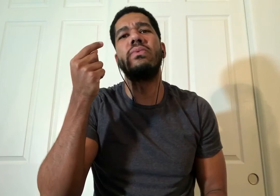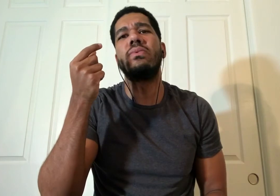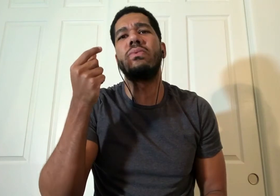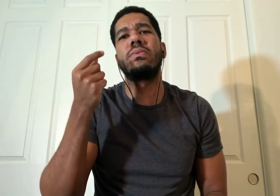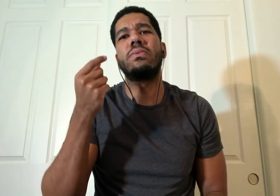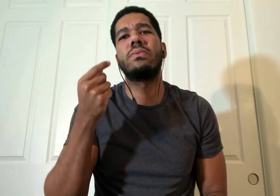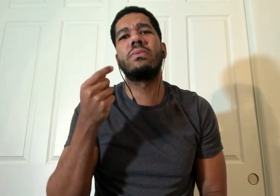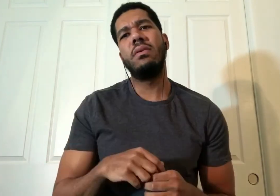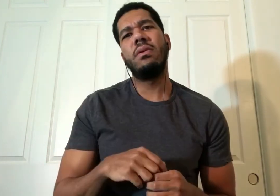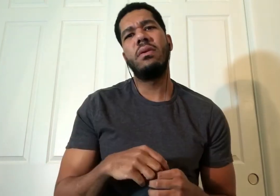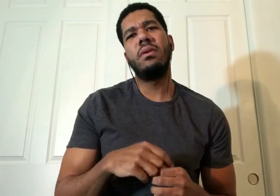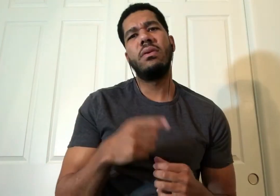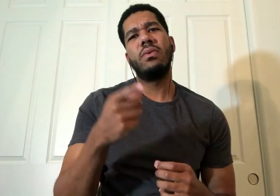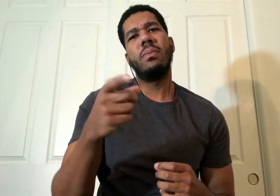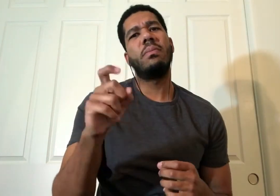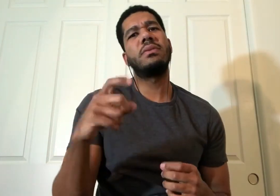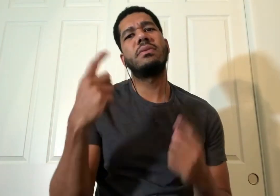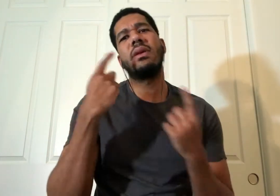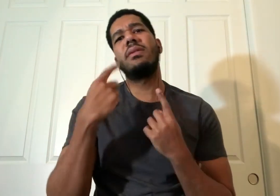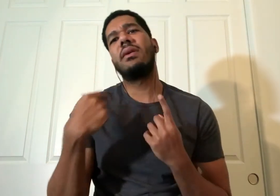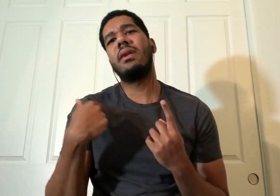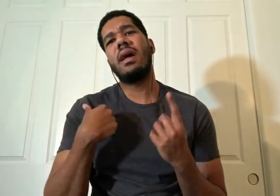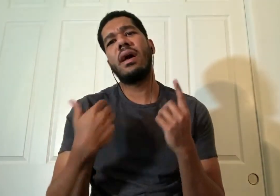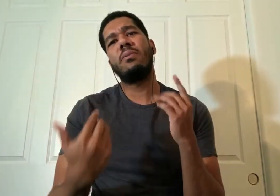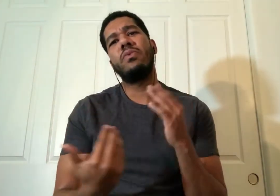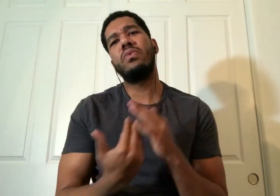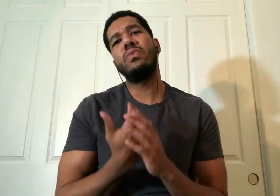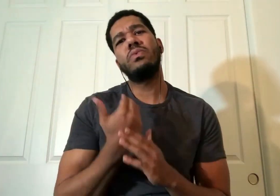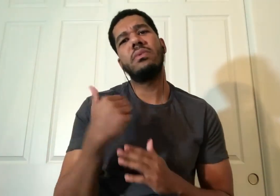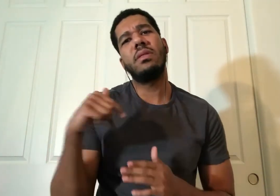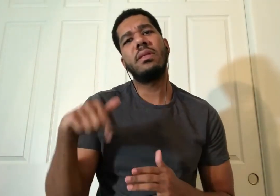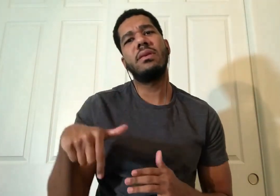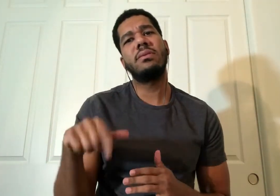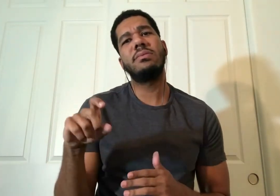fool. You must think that I'm new to this,